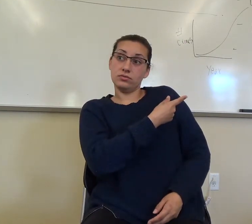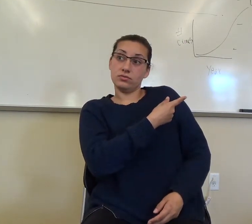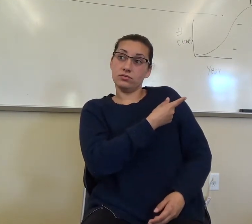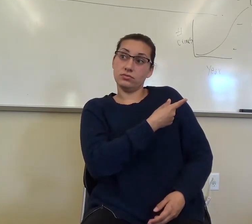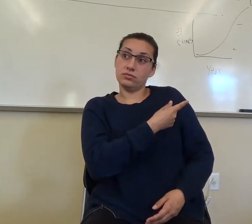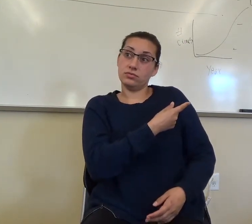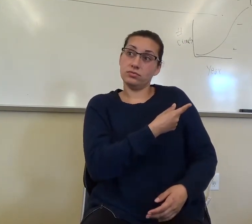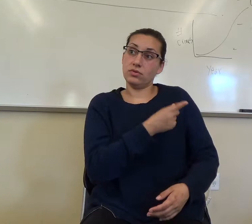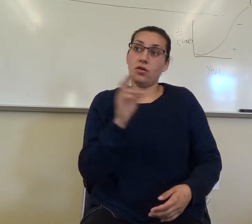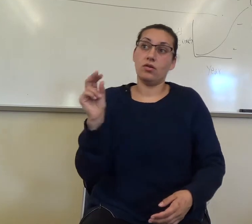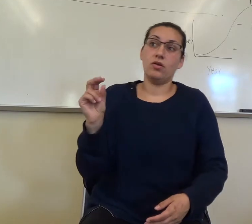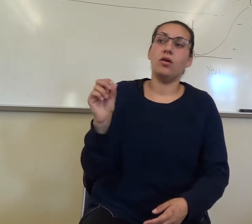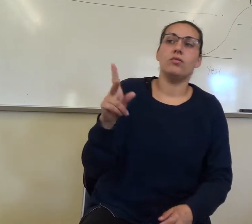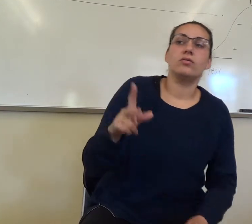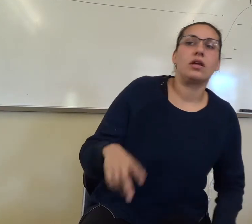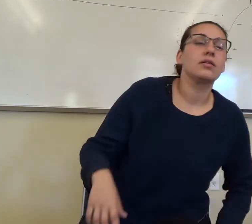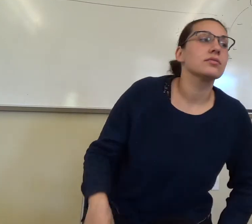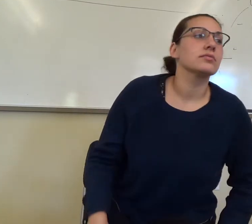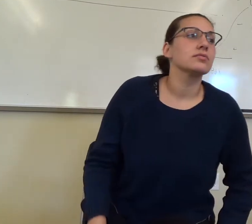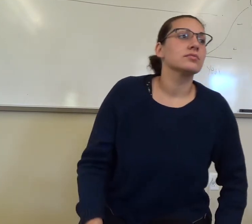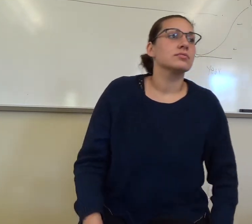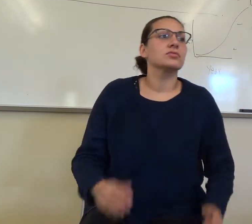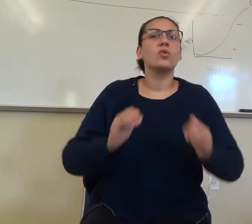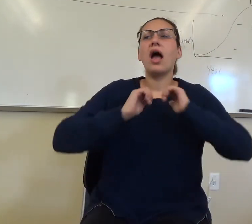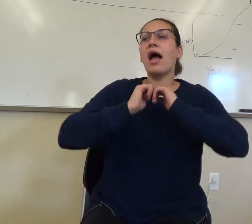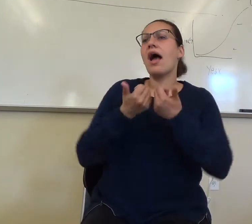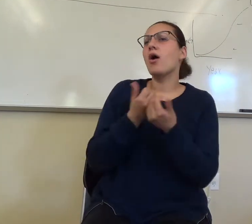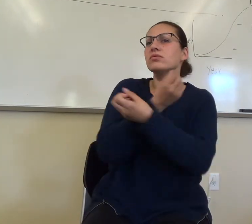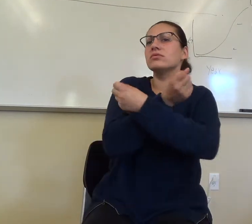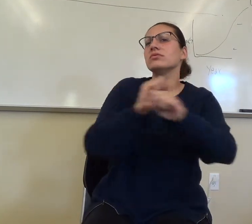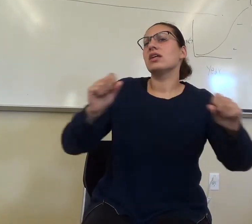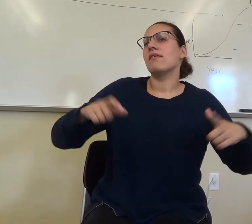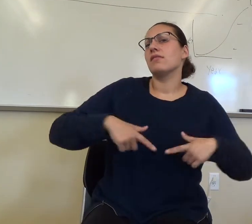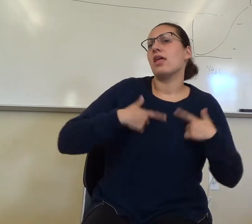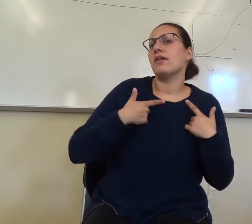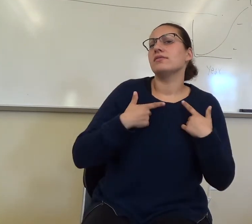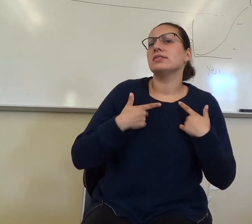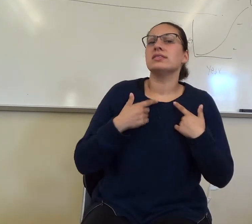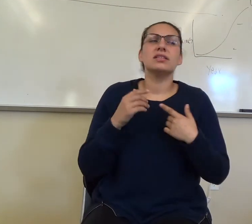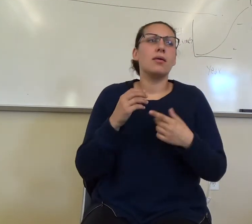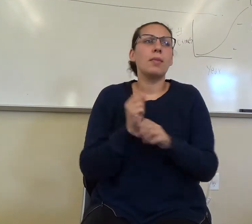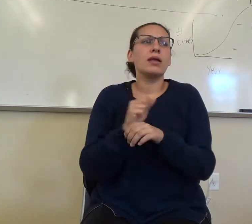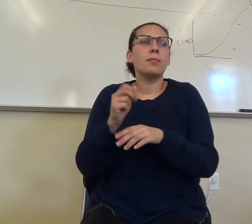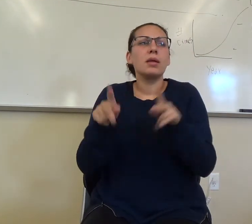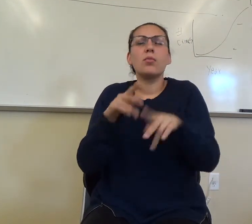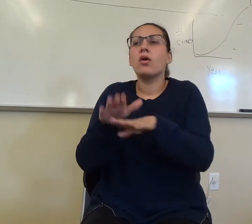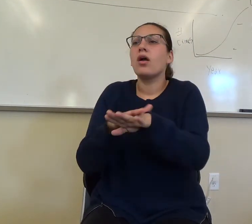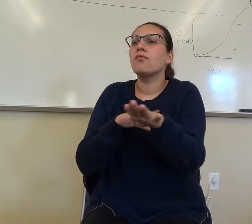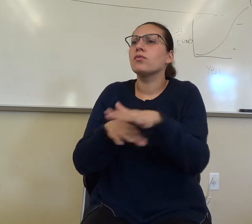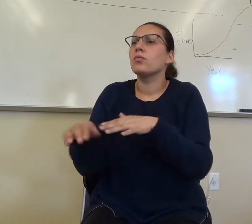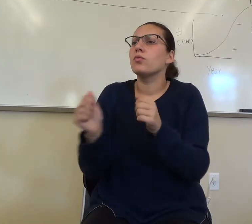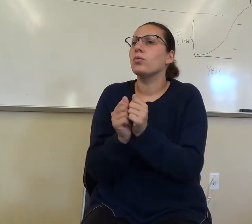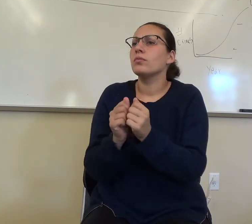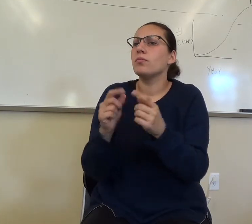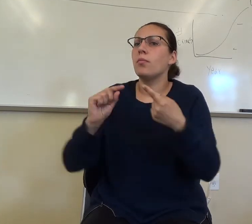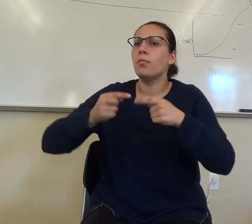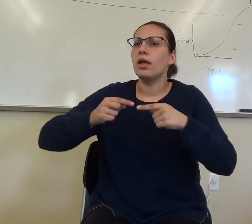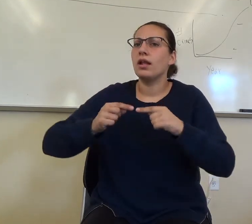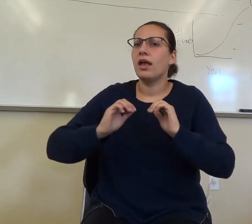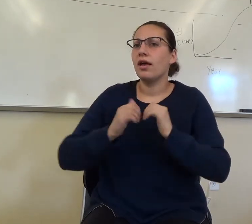venom save lives and ease pain? So, do we see a list?